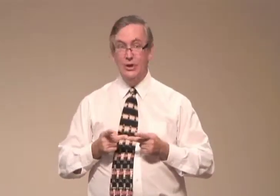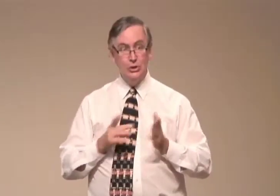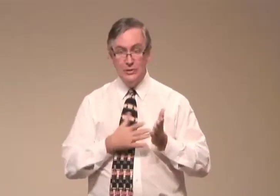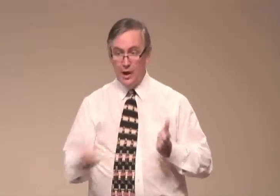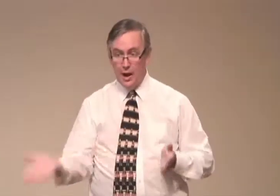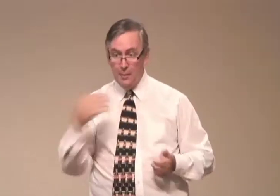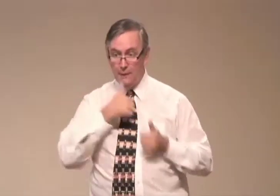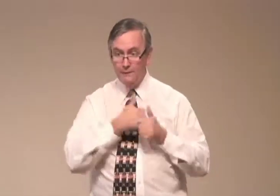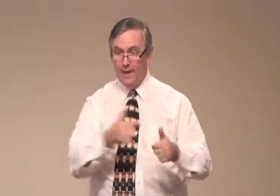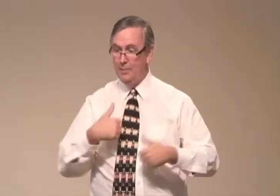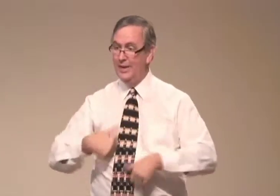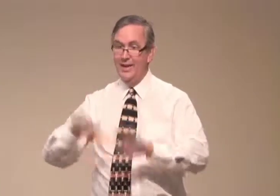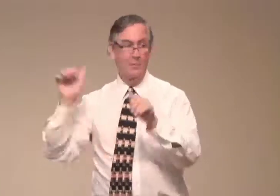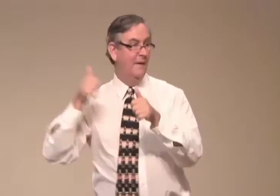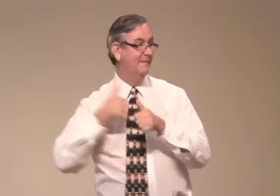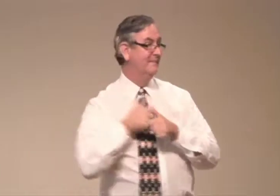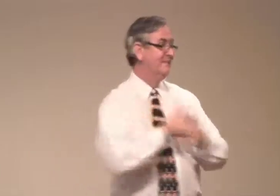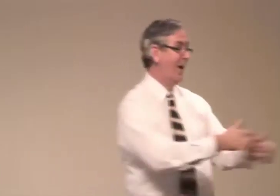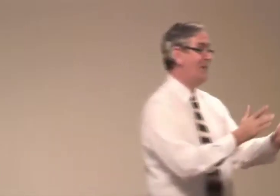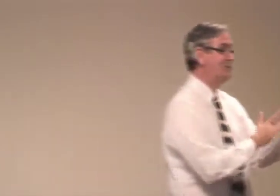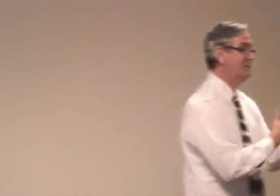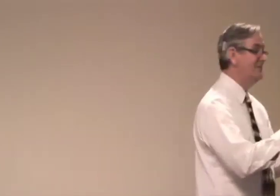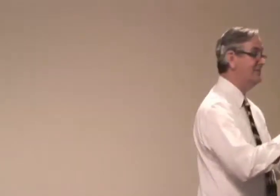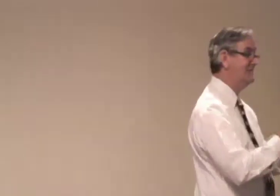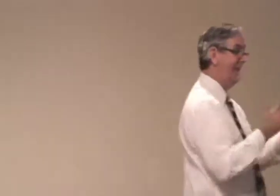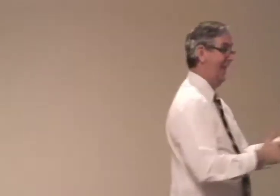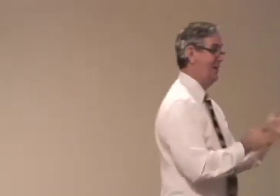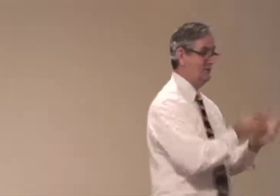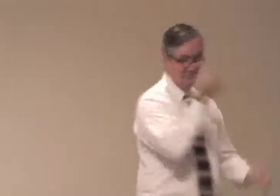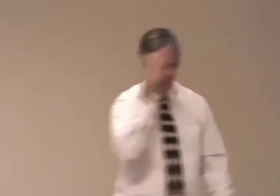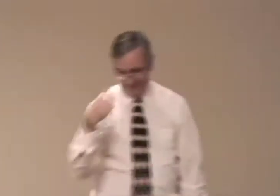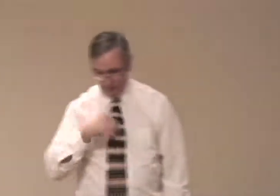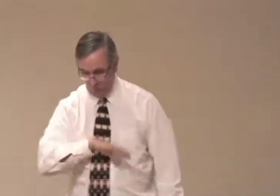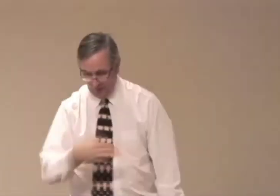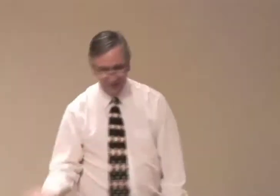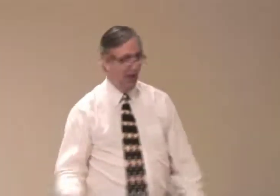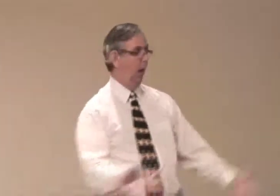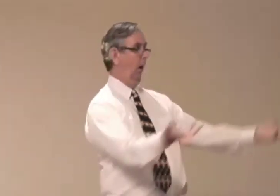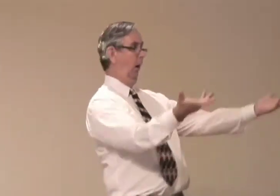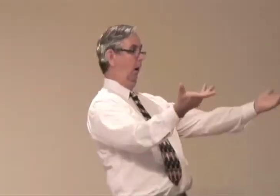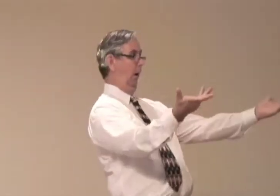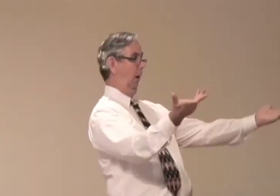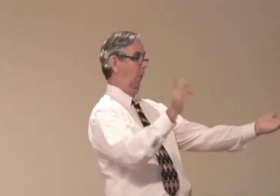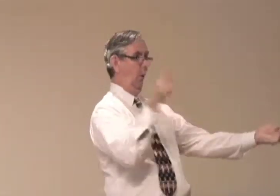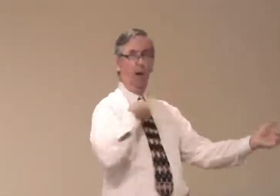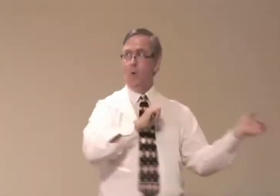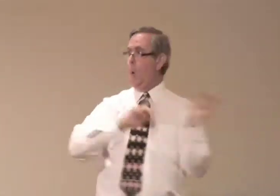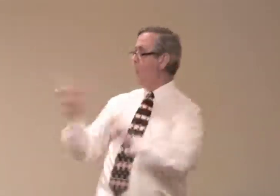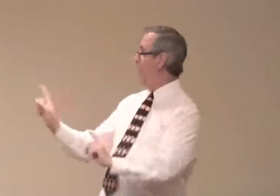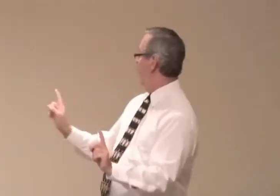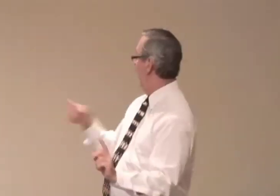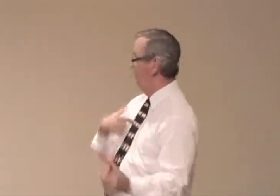They had a place. Jesus said, give it all to one of them and come and travel to me. And then he tells them, I'm going to die.